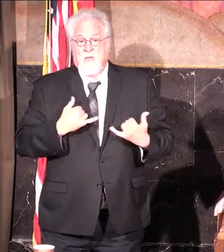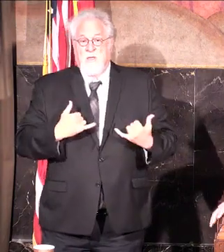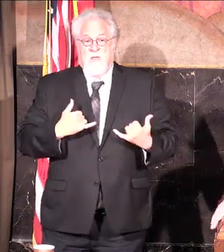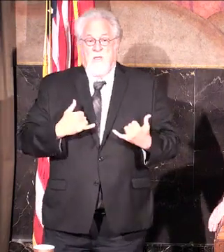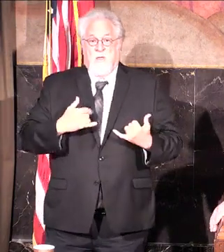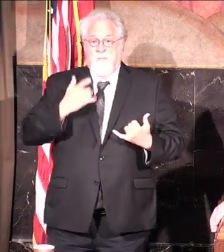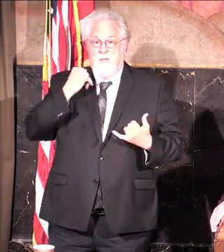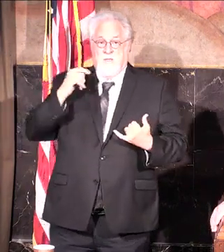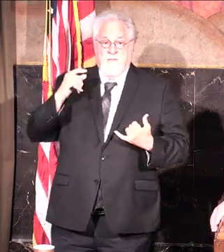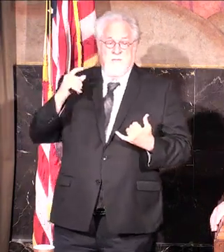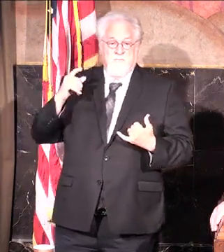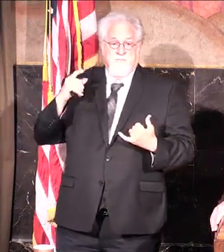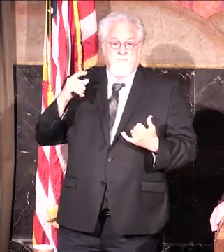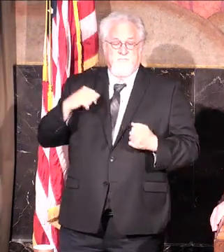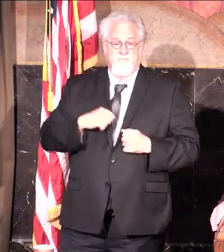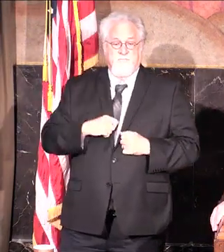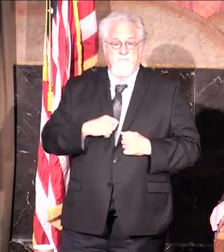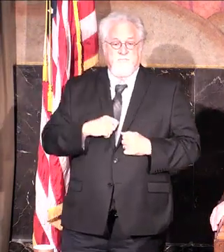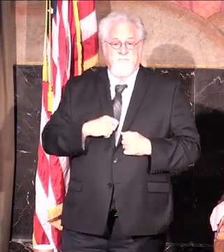that the